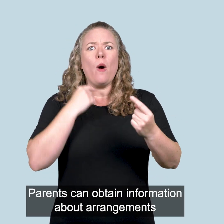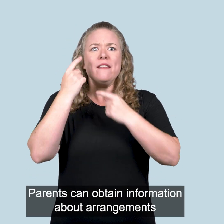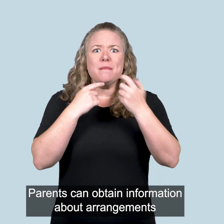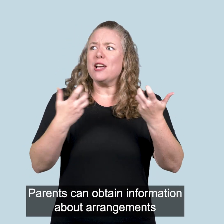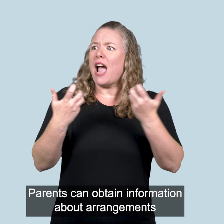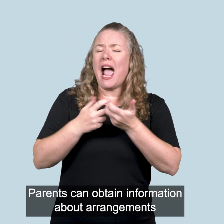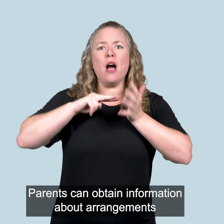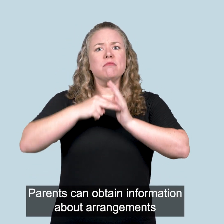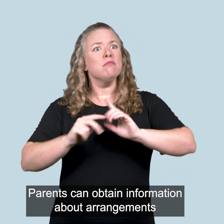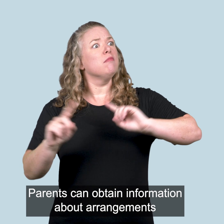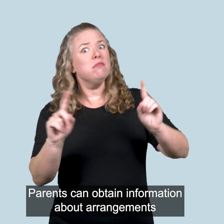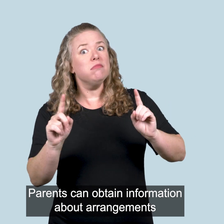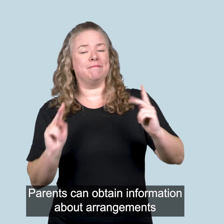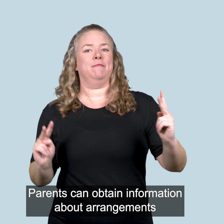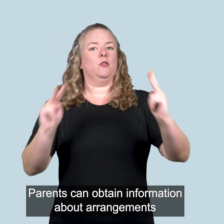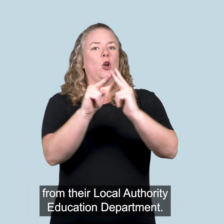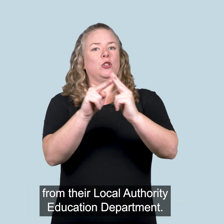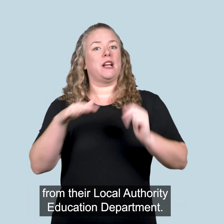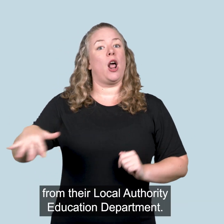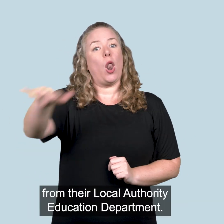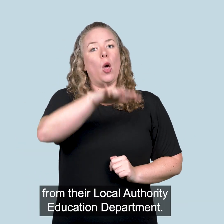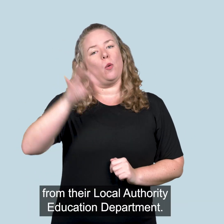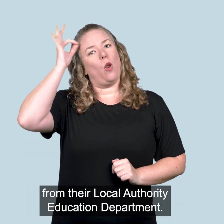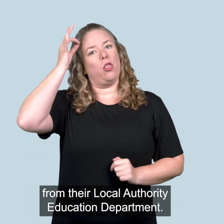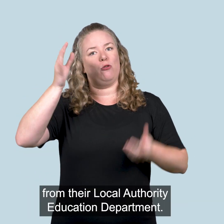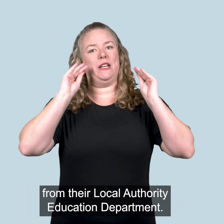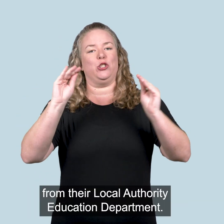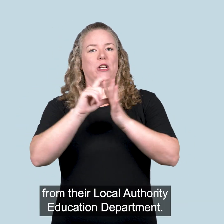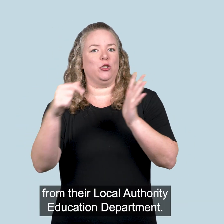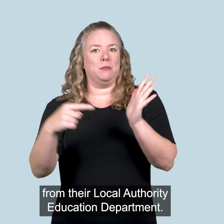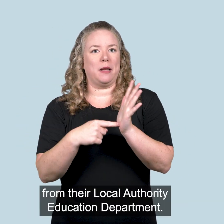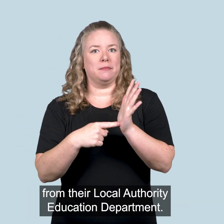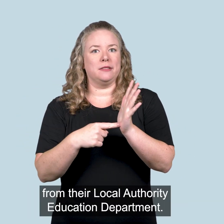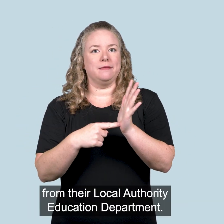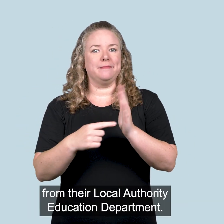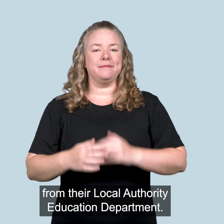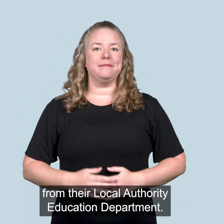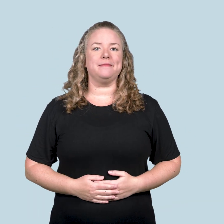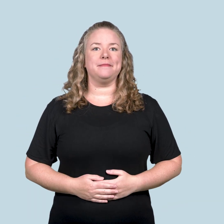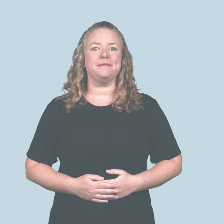Parents can obtain information about arrangements from their local authority education department.